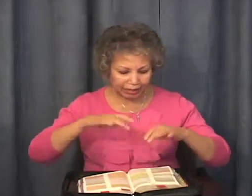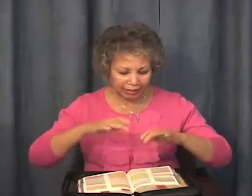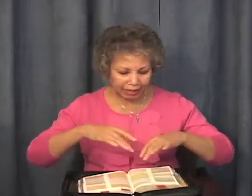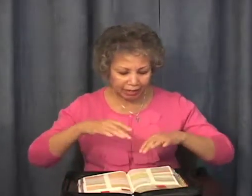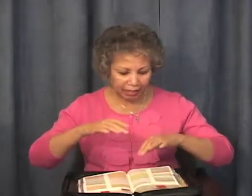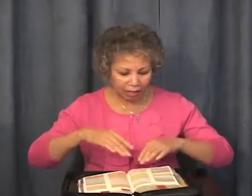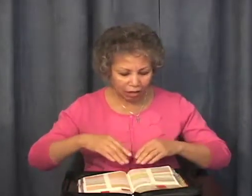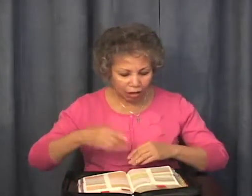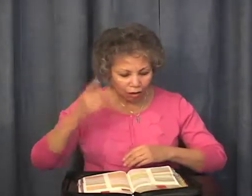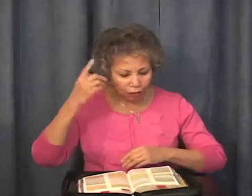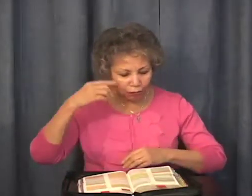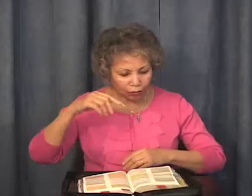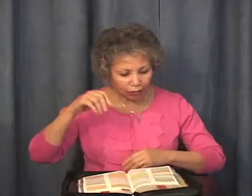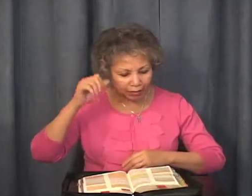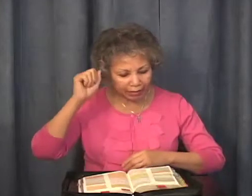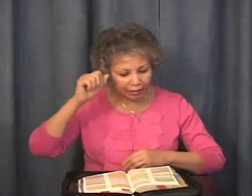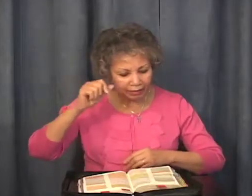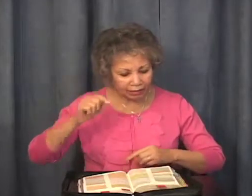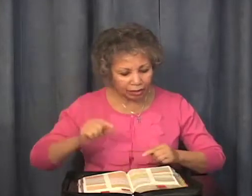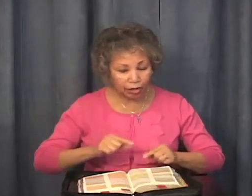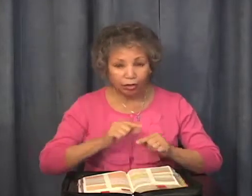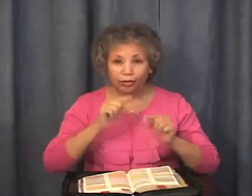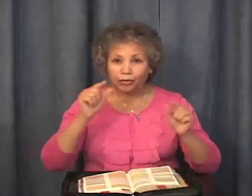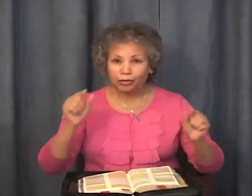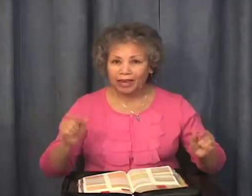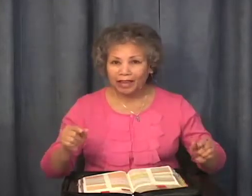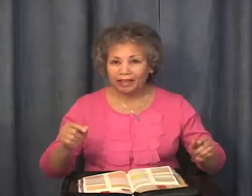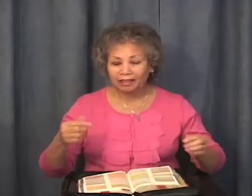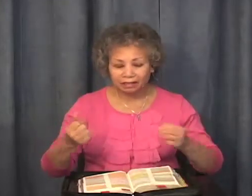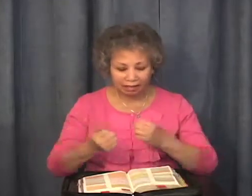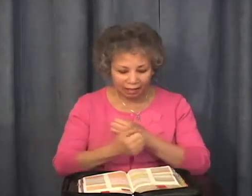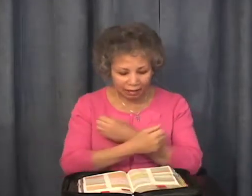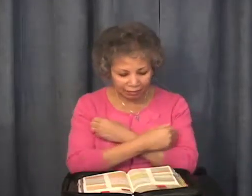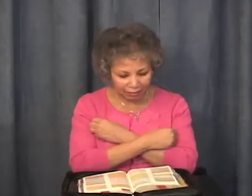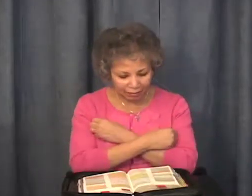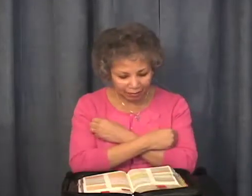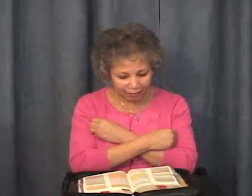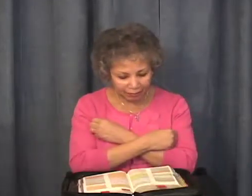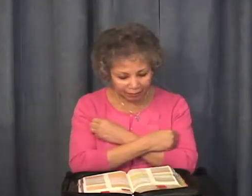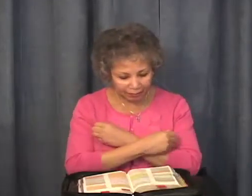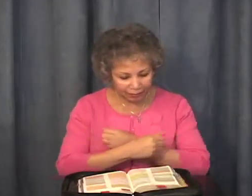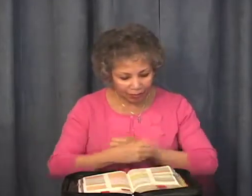mercy for his great love,